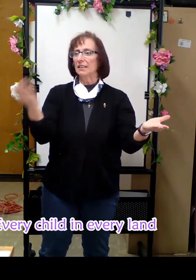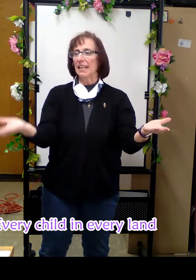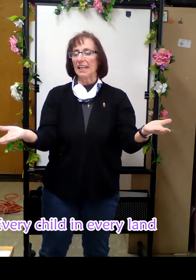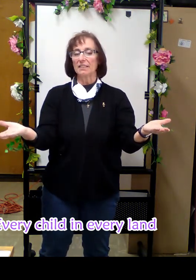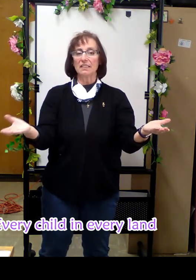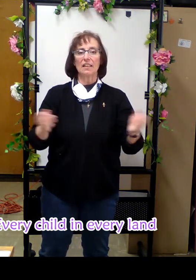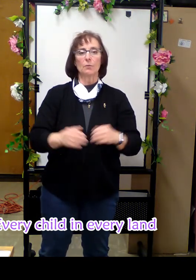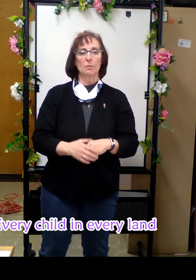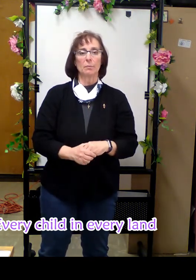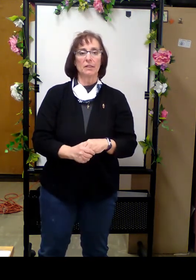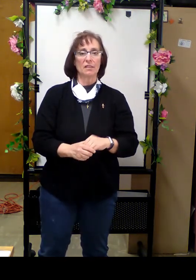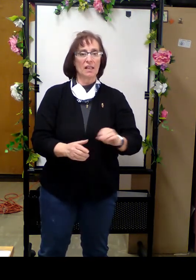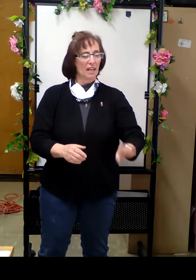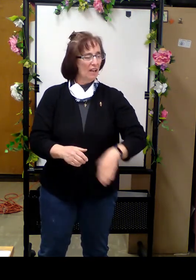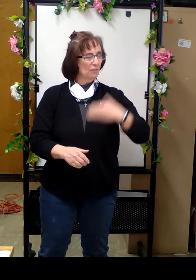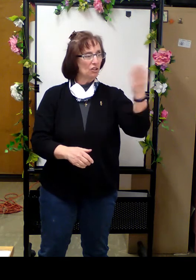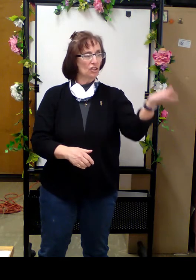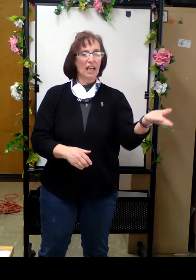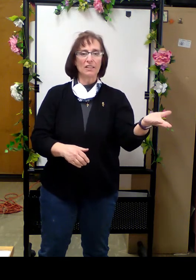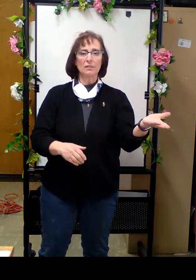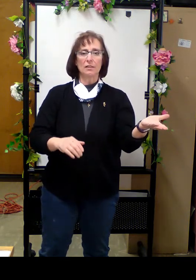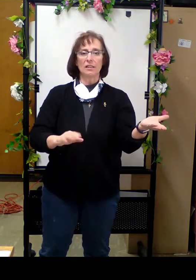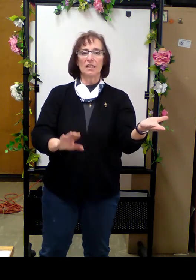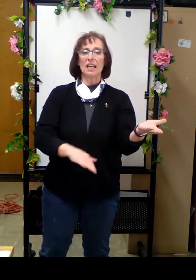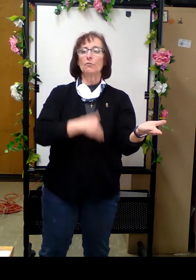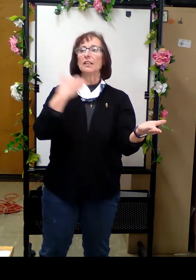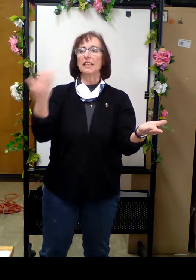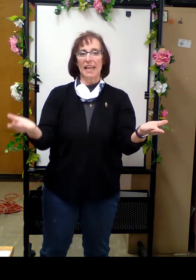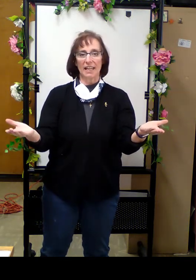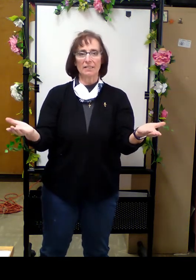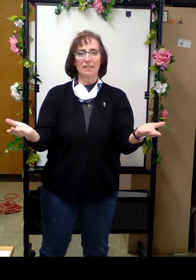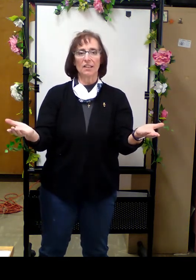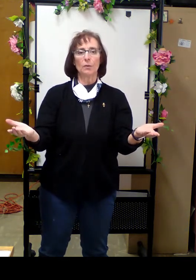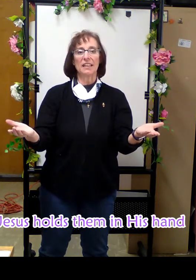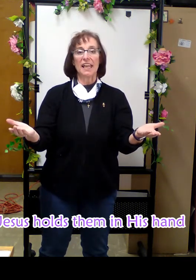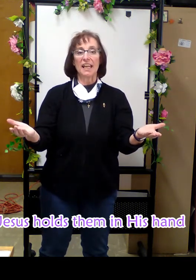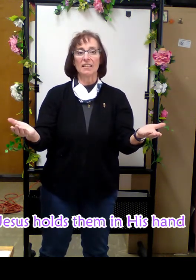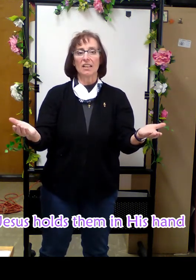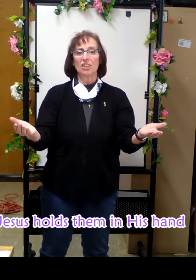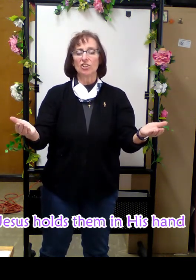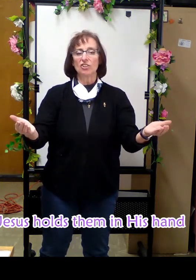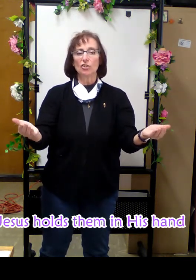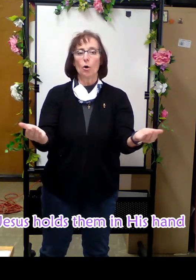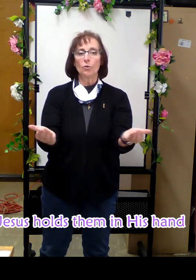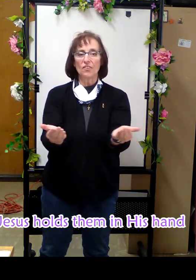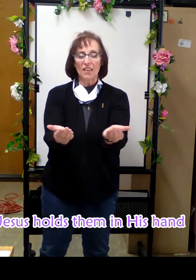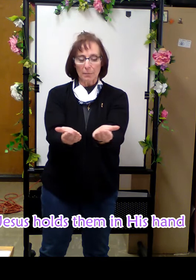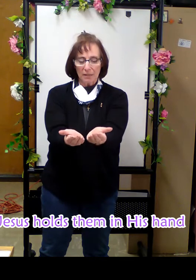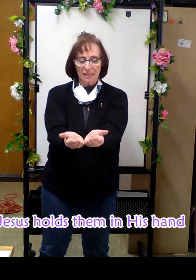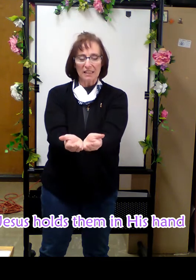land. Say that with me, please. Every child in every land. Then we're going to add Jesus holds them in